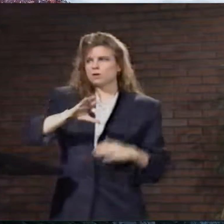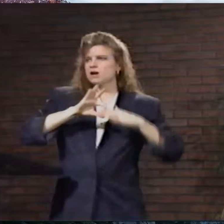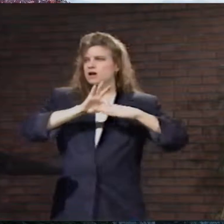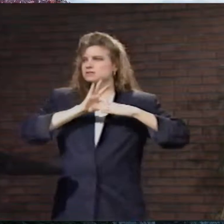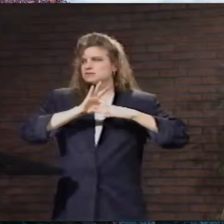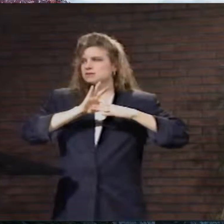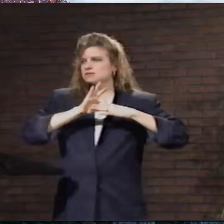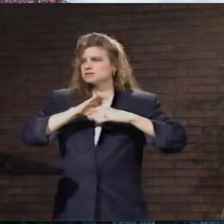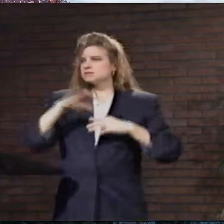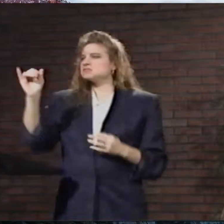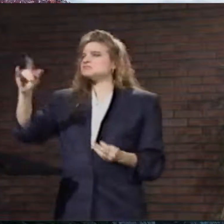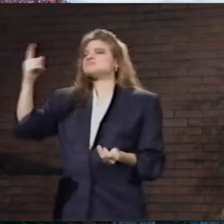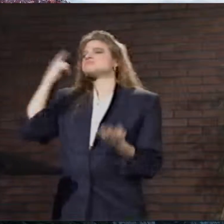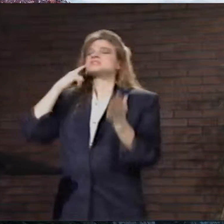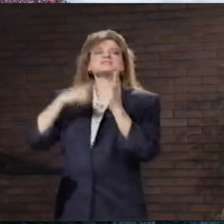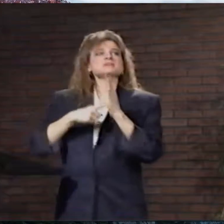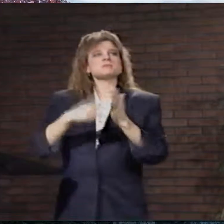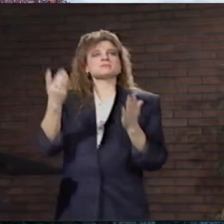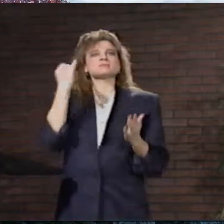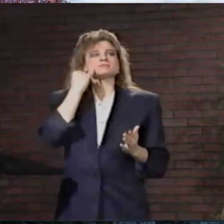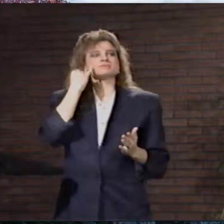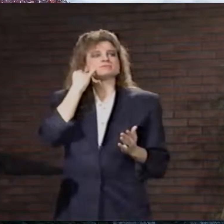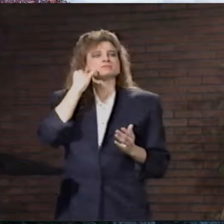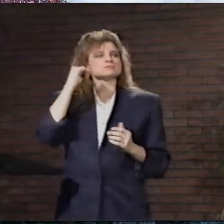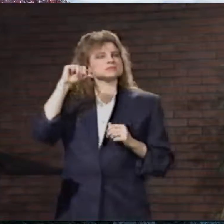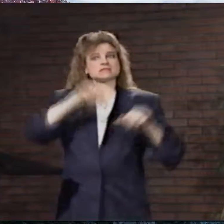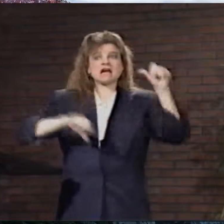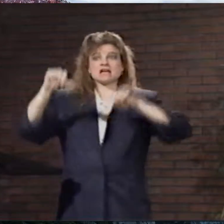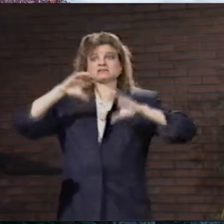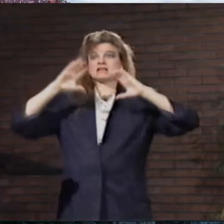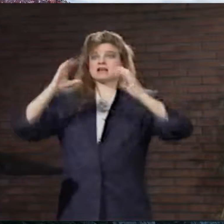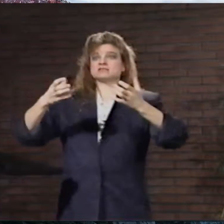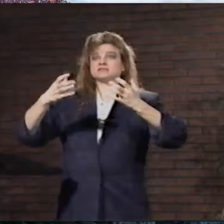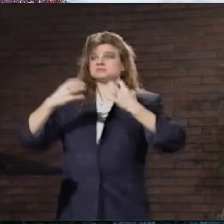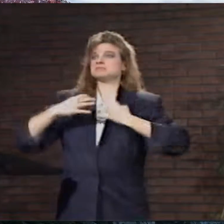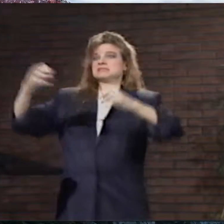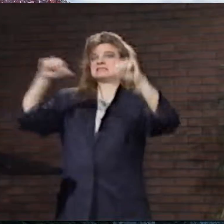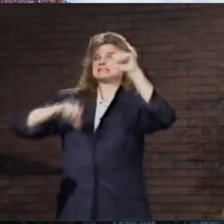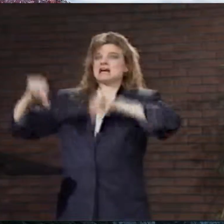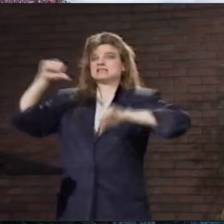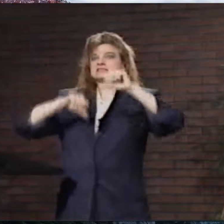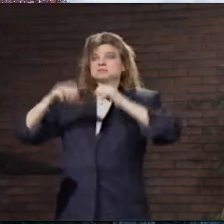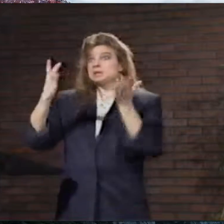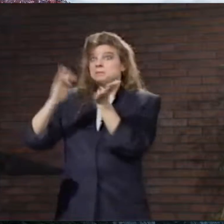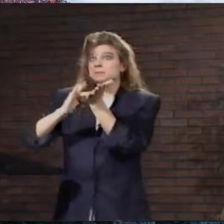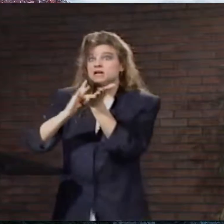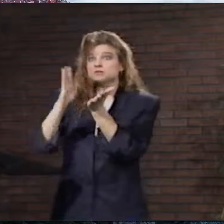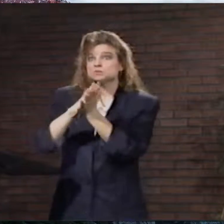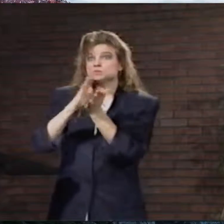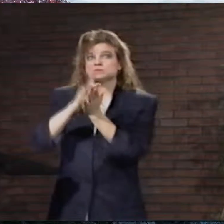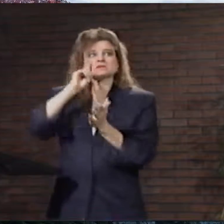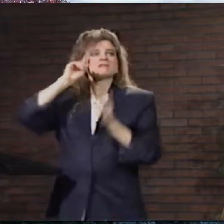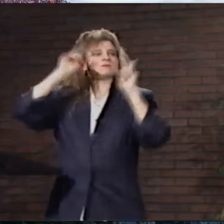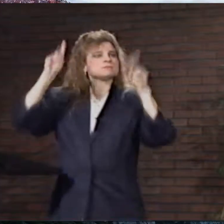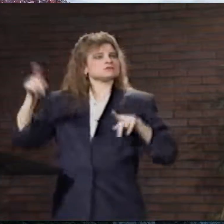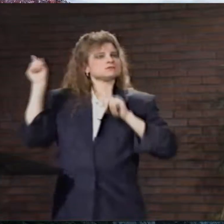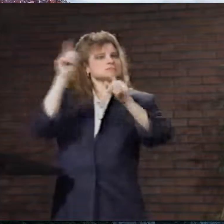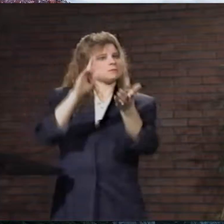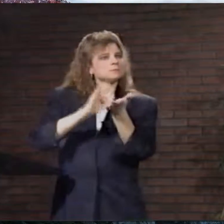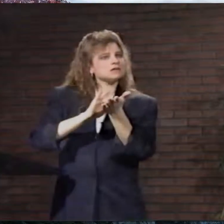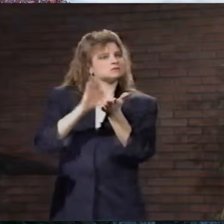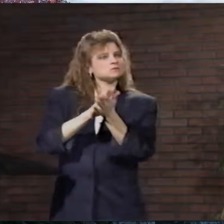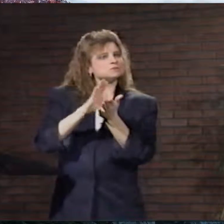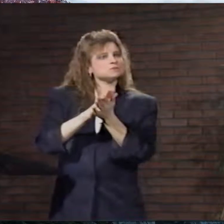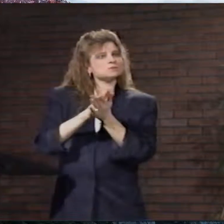specialized vocabulary is very specific, and it's very technical. Let's say it's like a science class, maybe like a